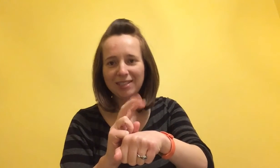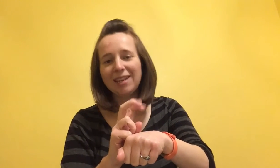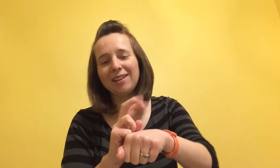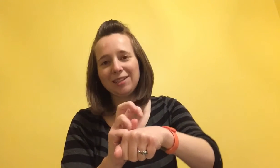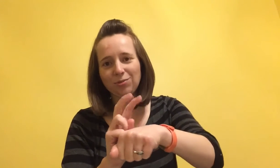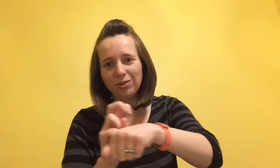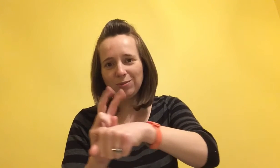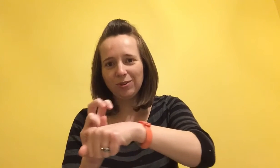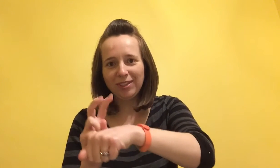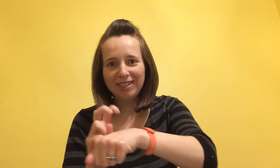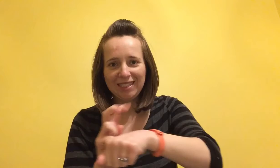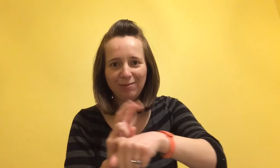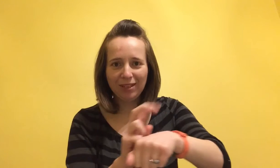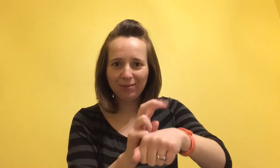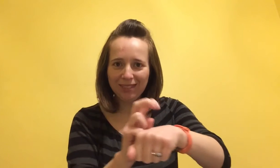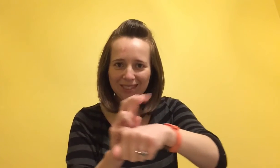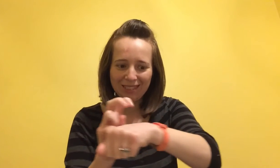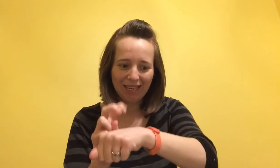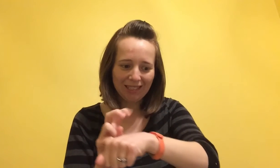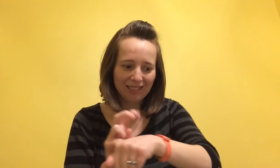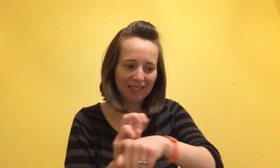kind of like scrunch them around at the same time. So this is ant.